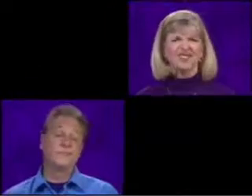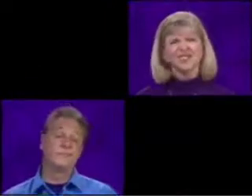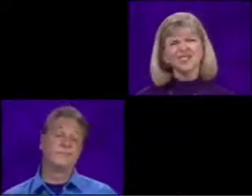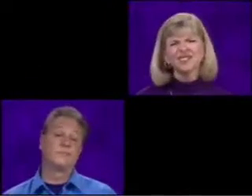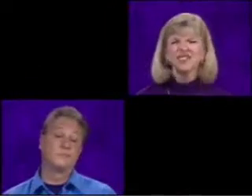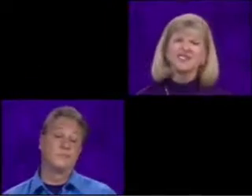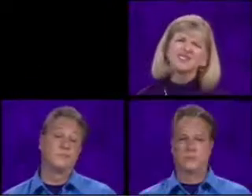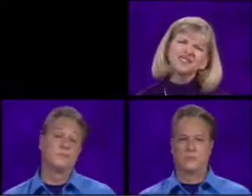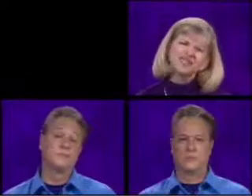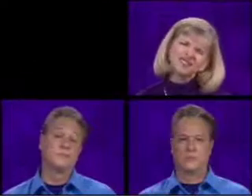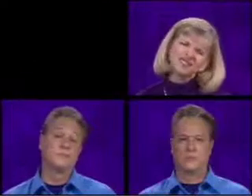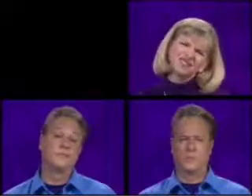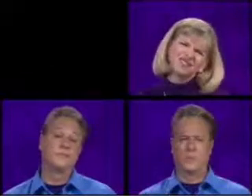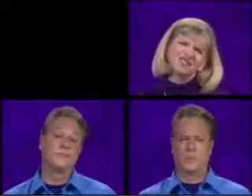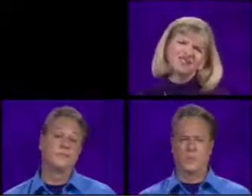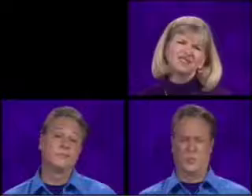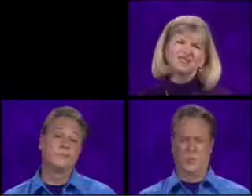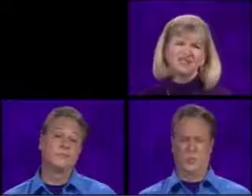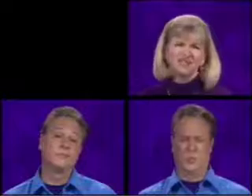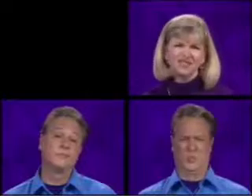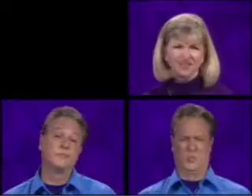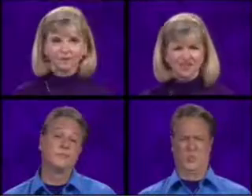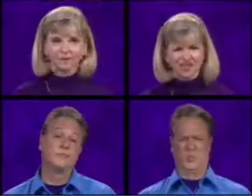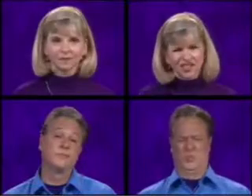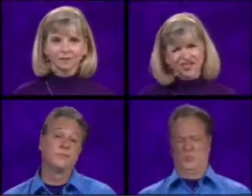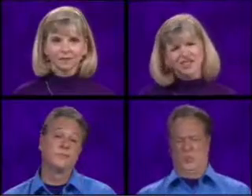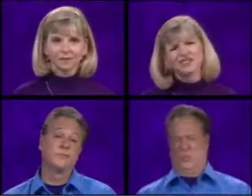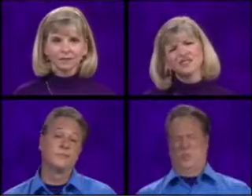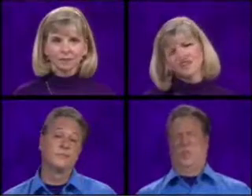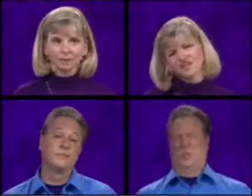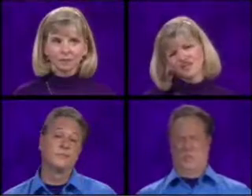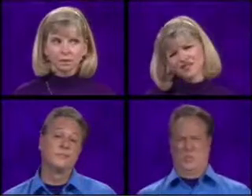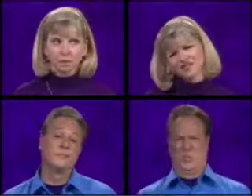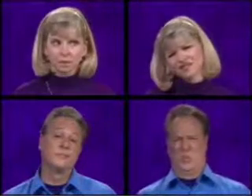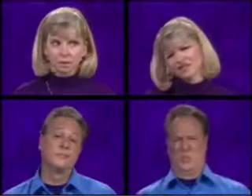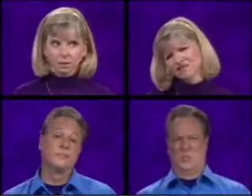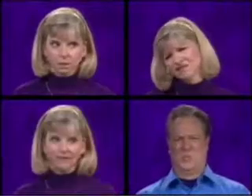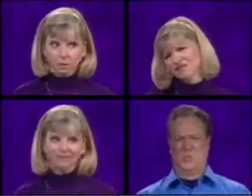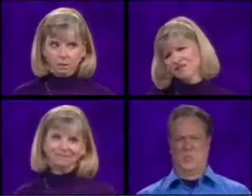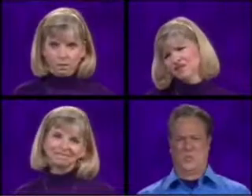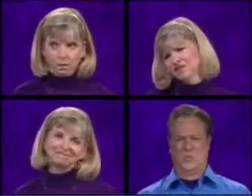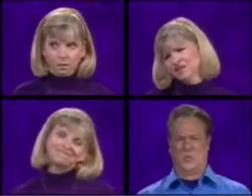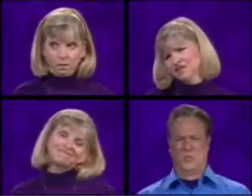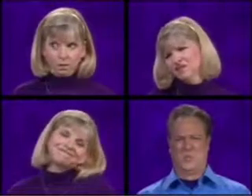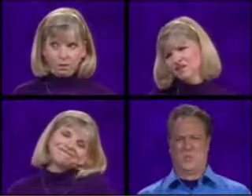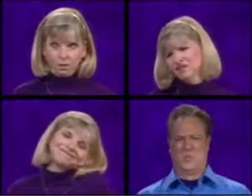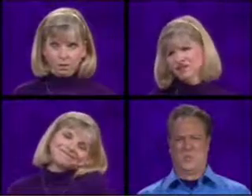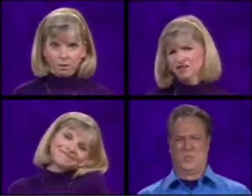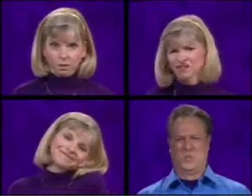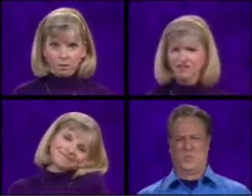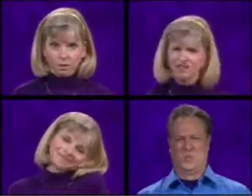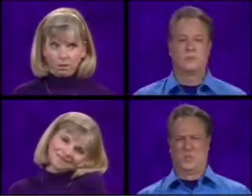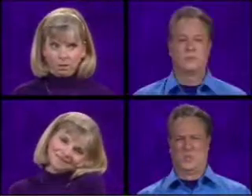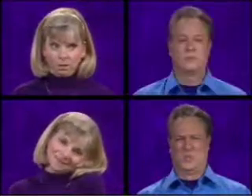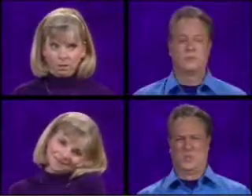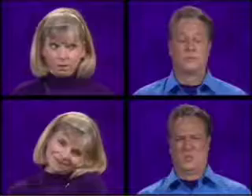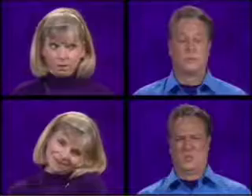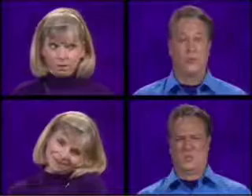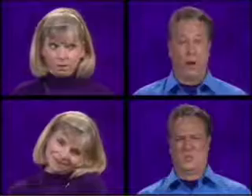can communicate lots of information with just facial expressions, and how very, very important your facial expressions are in